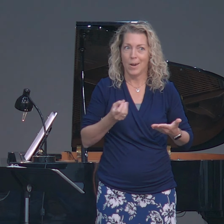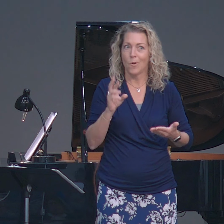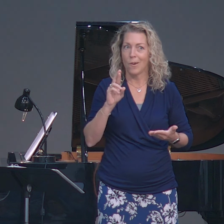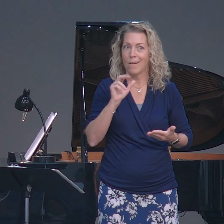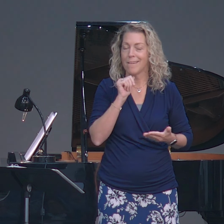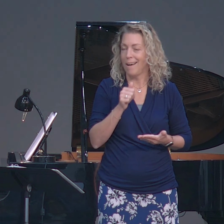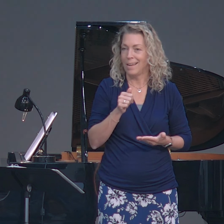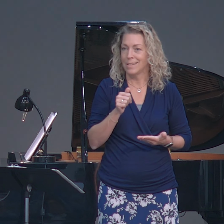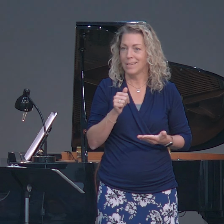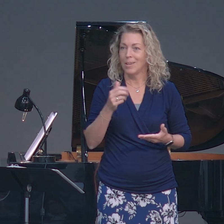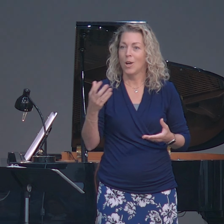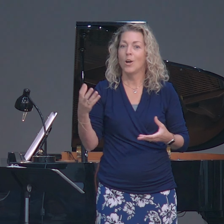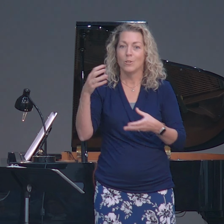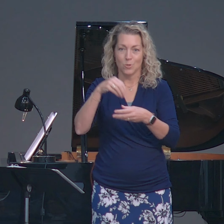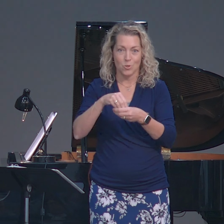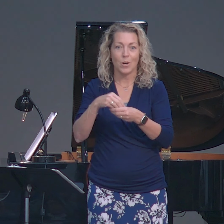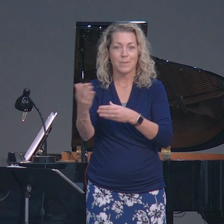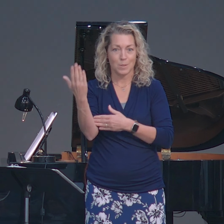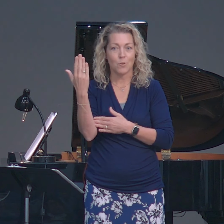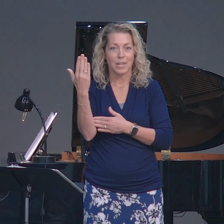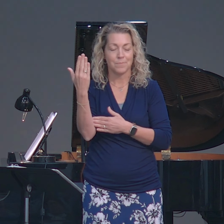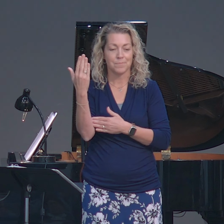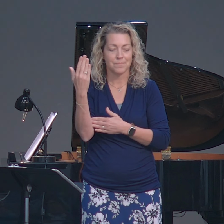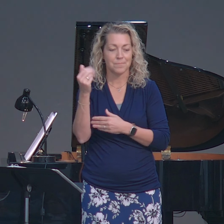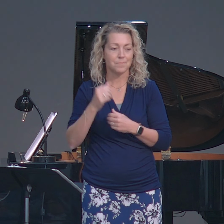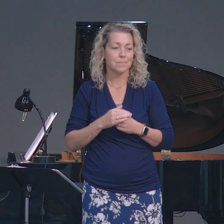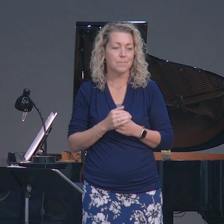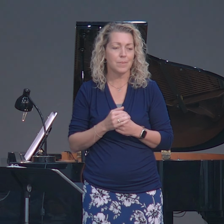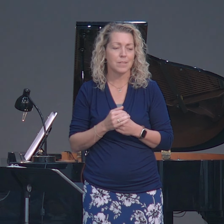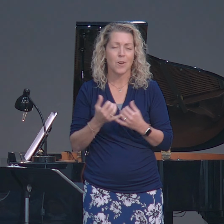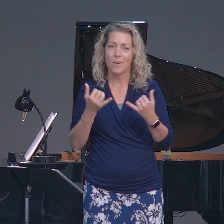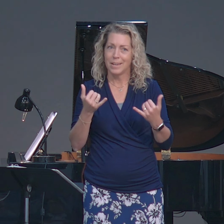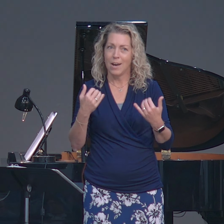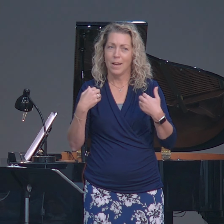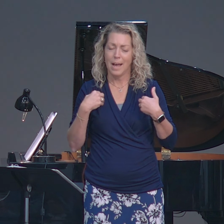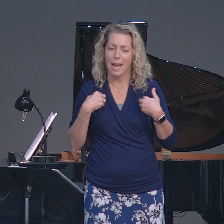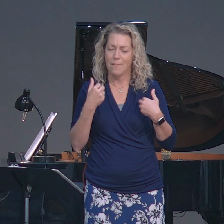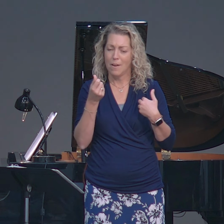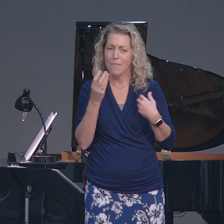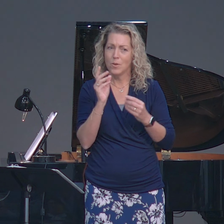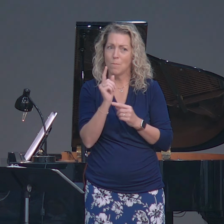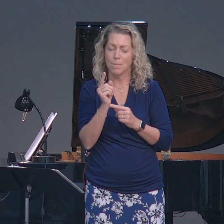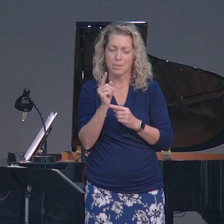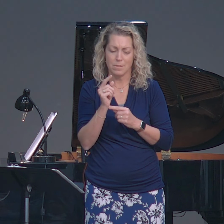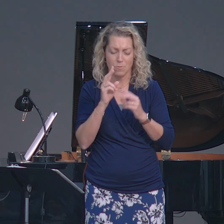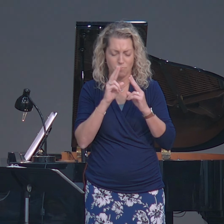us. Now, before we begin, I'd like to give you a few moments to reflect on your relationship to God.